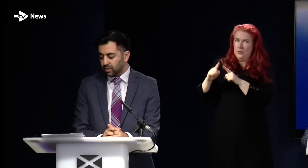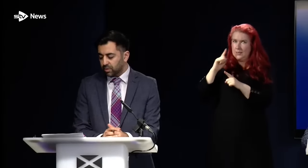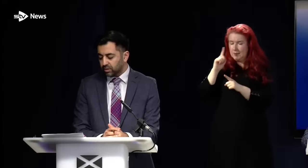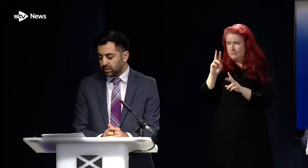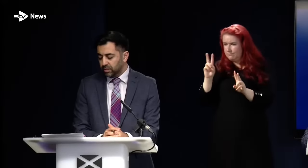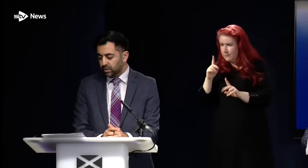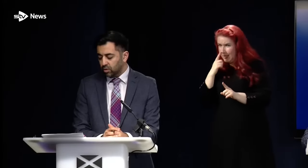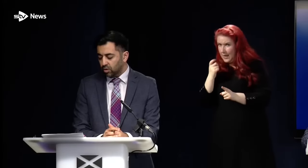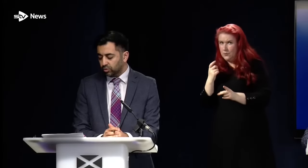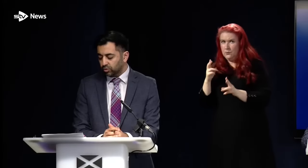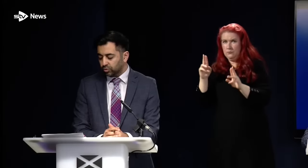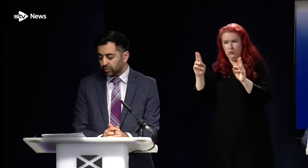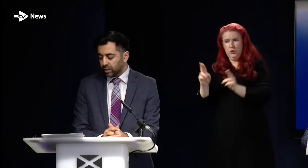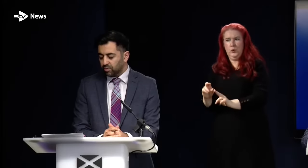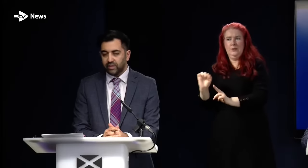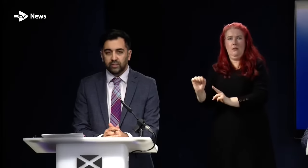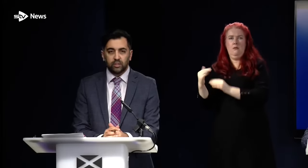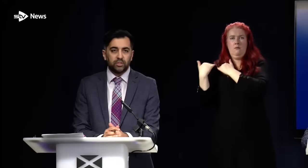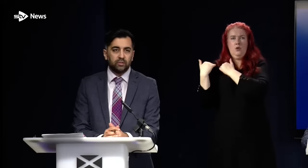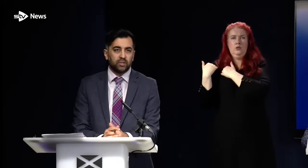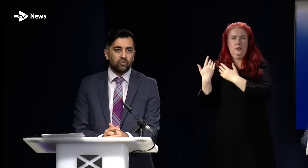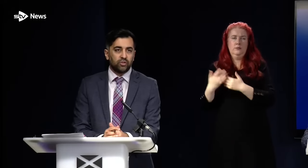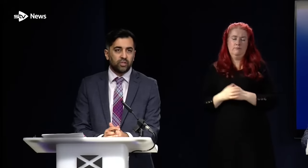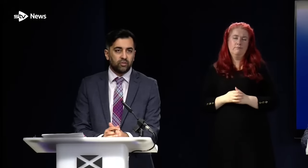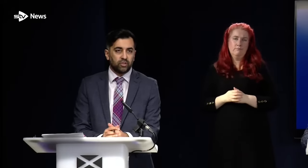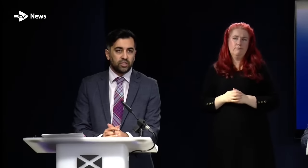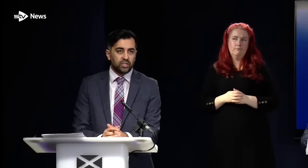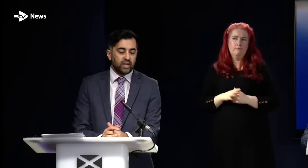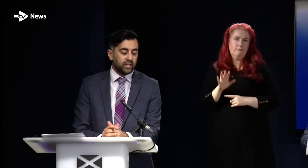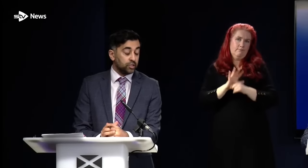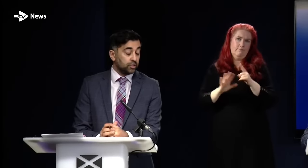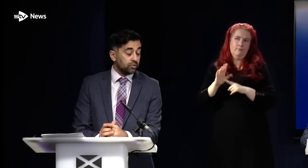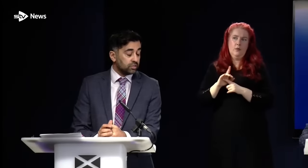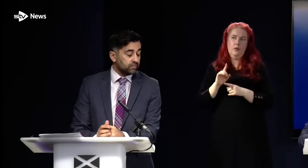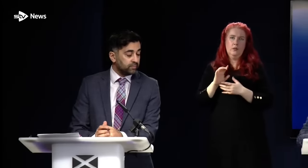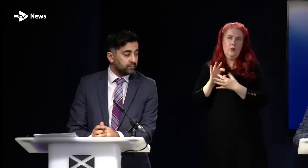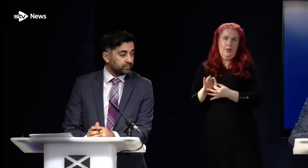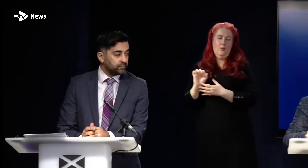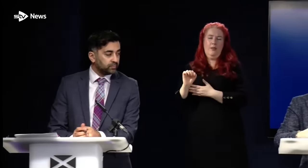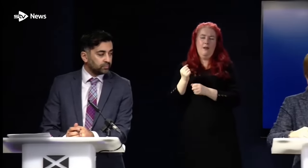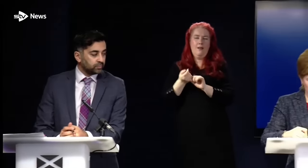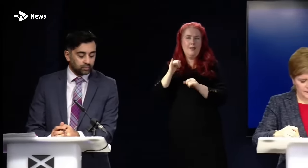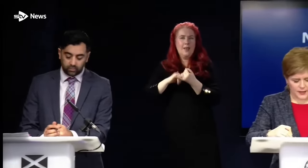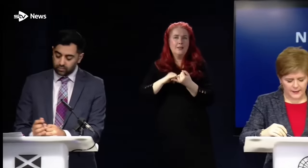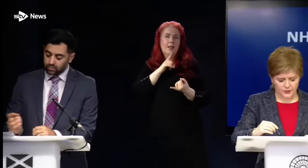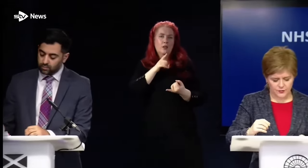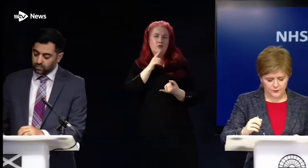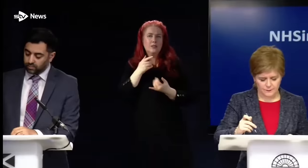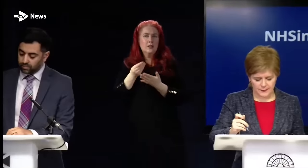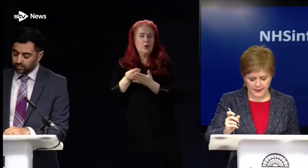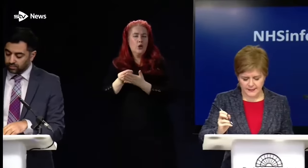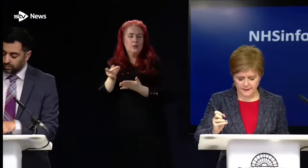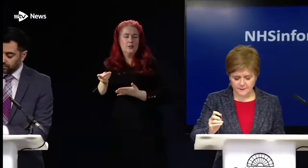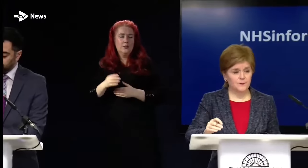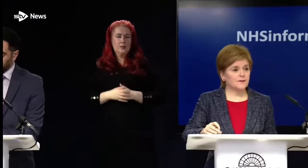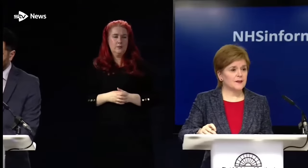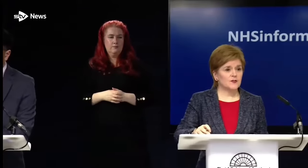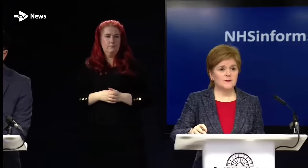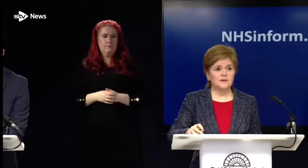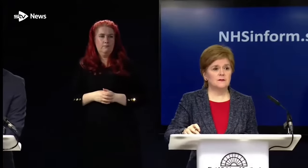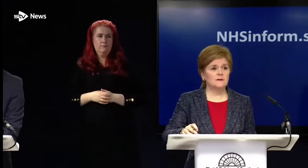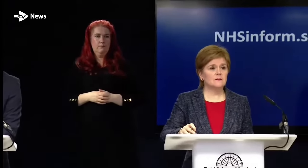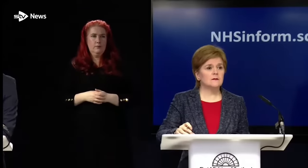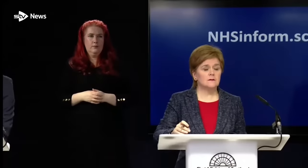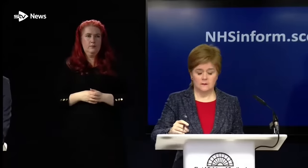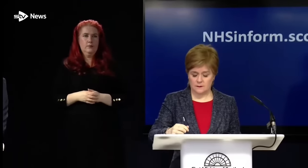reduce some of the burden on social care providers up and down the country in relation to high energy costs. Can you, Munyanda, from the